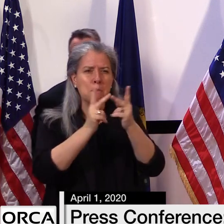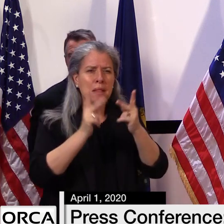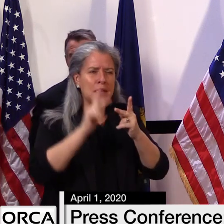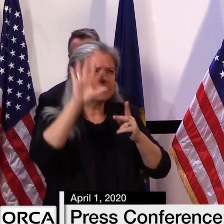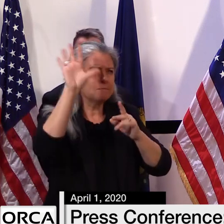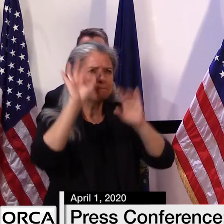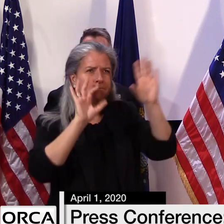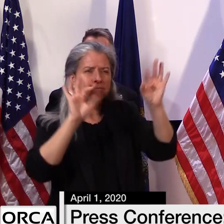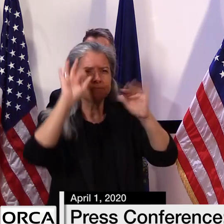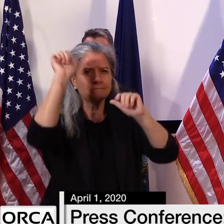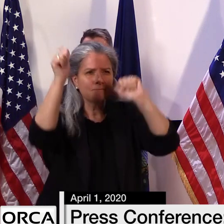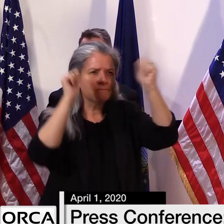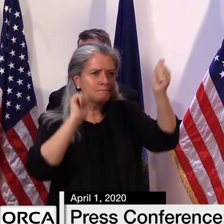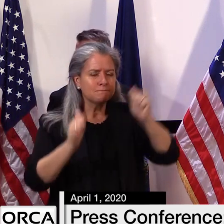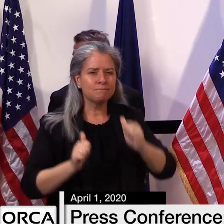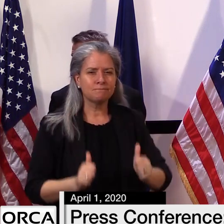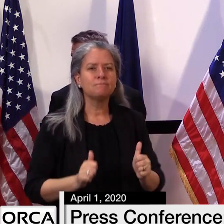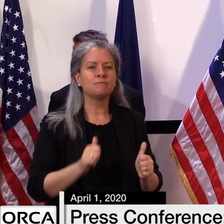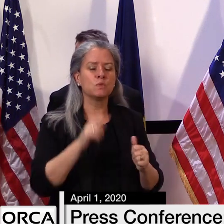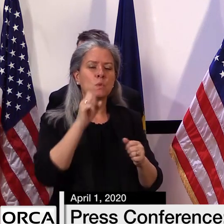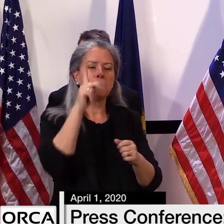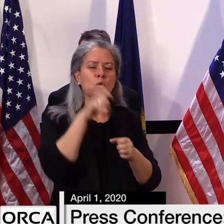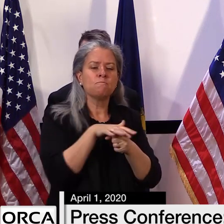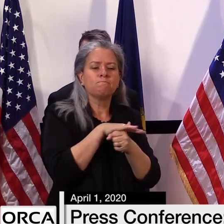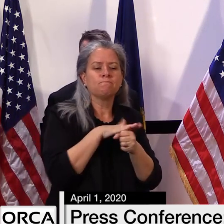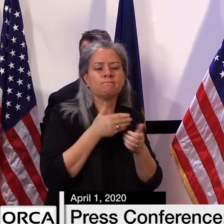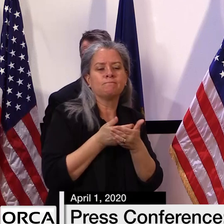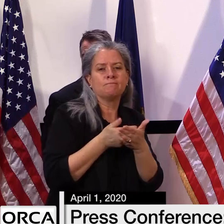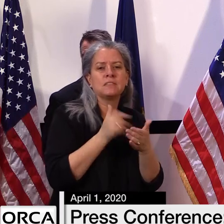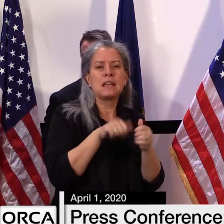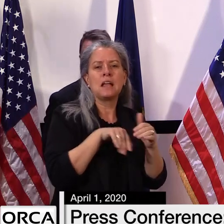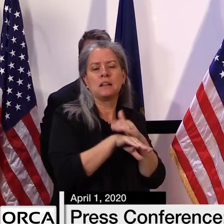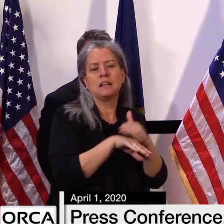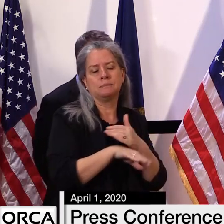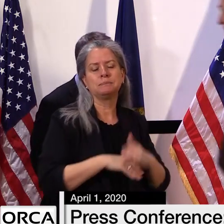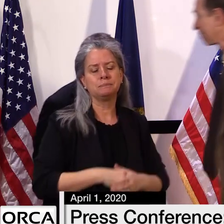Vermont to provide access to testing for the citizens of Vermont.